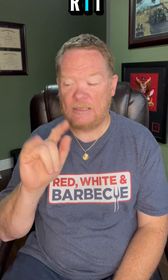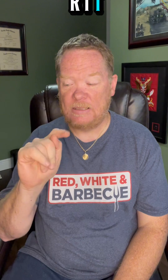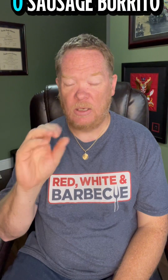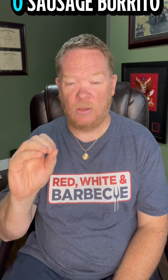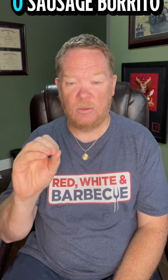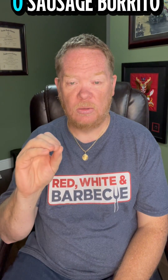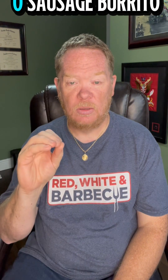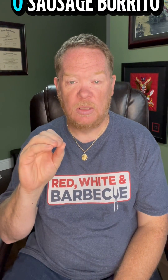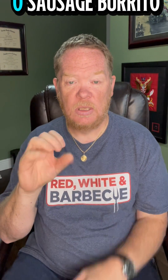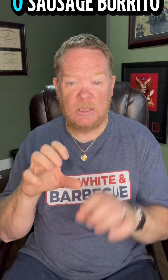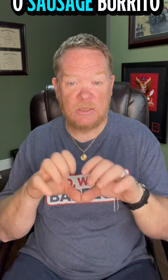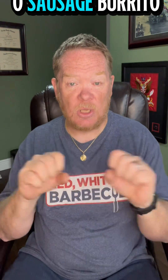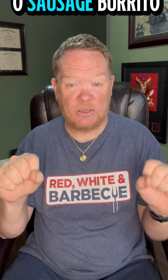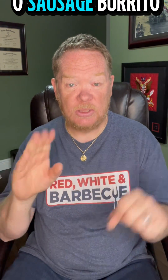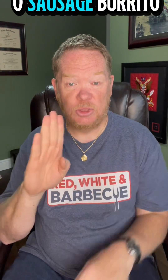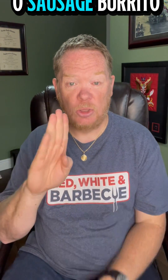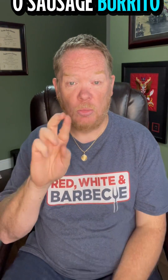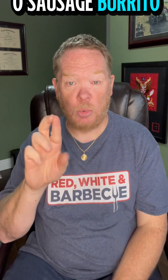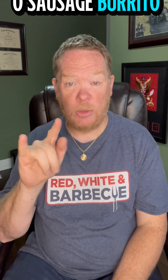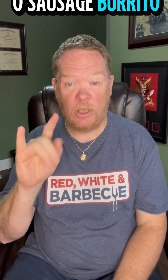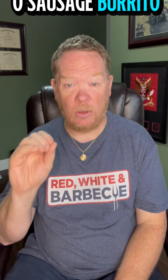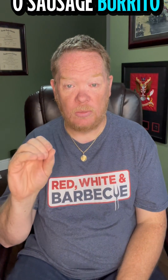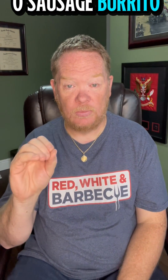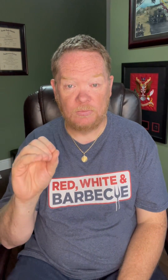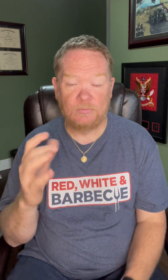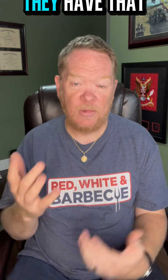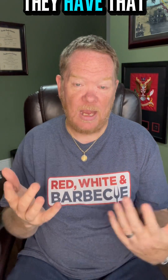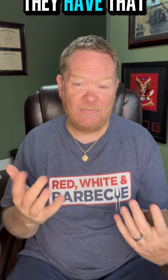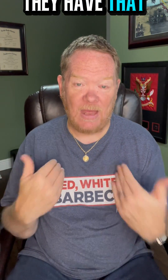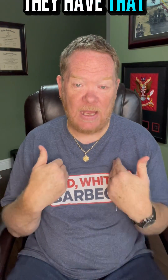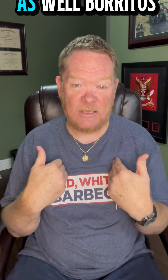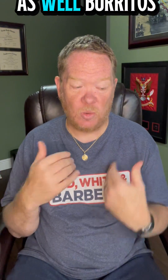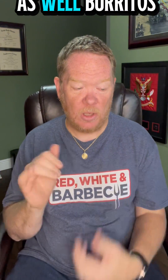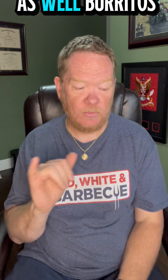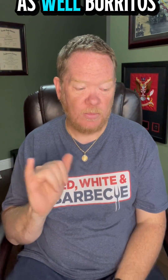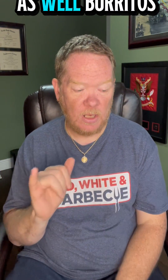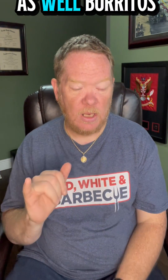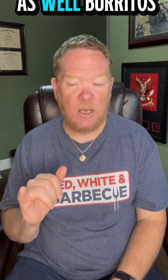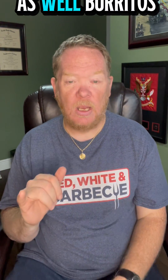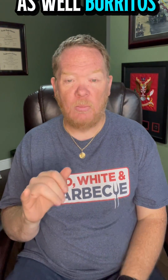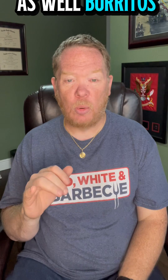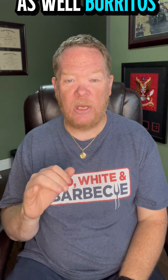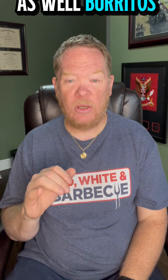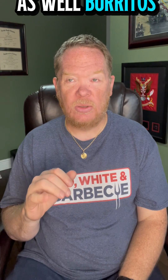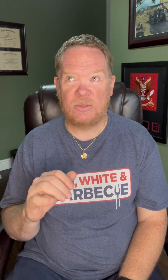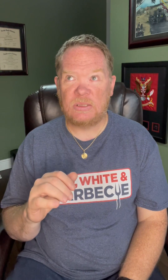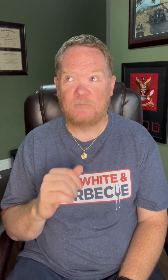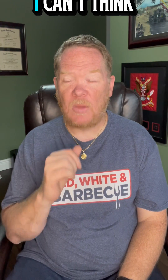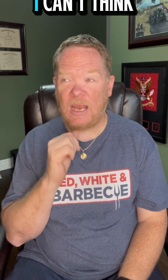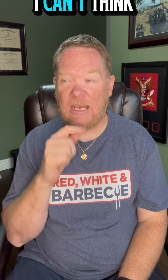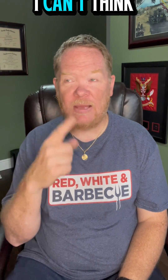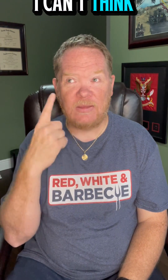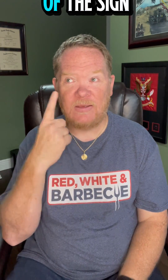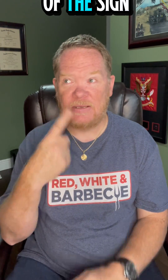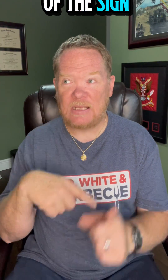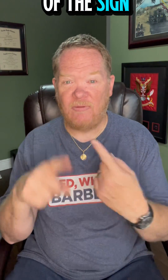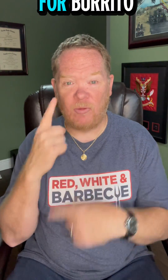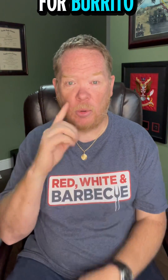burrito, sausage burrito. They have that as well. Burritos, I can't think of the sign for